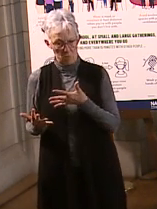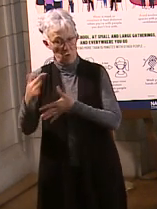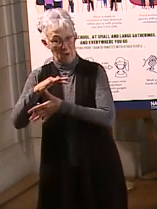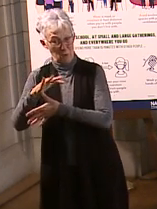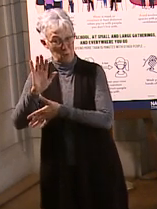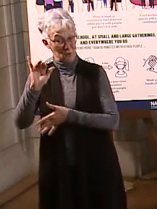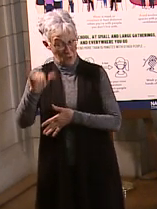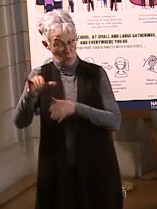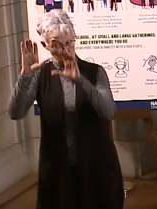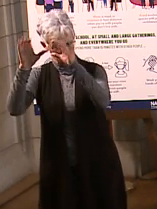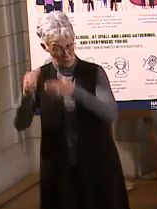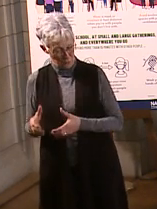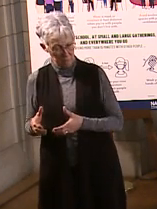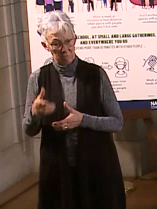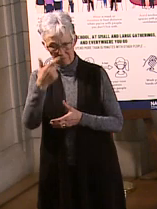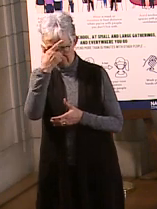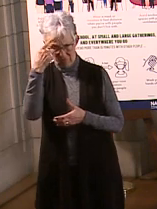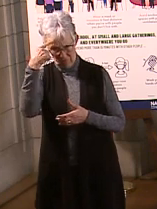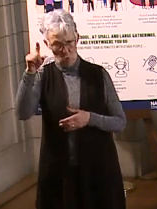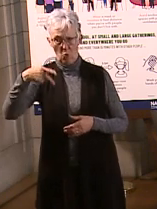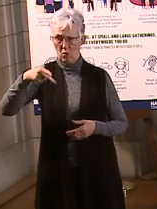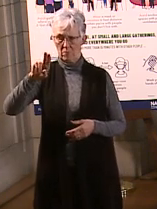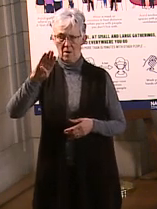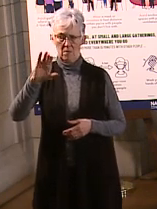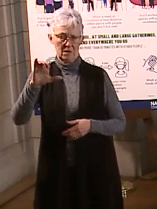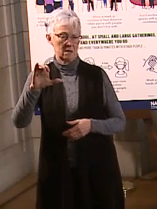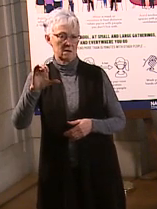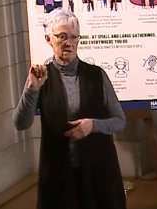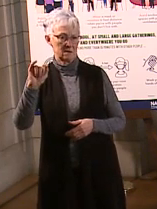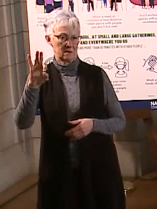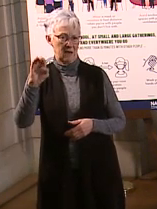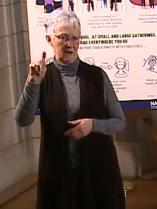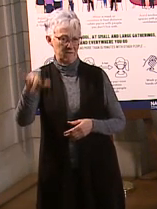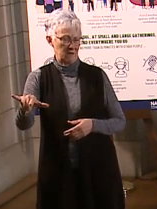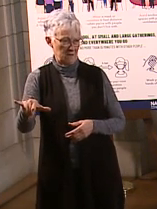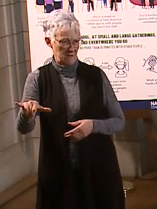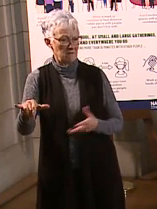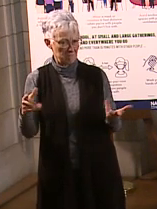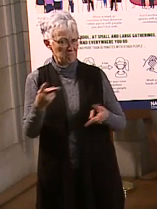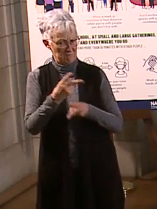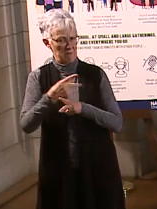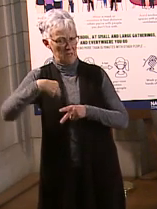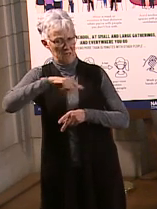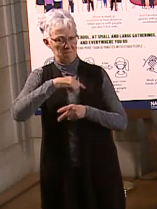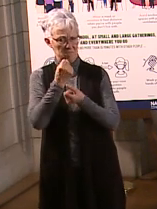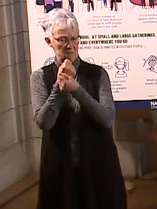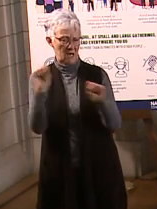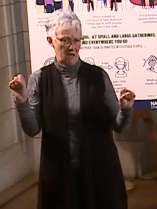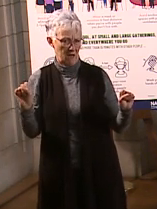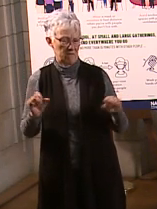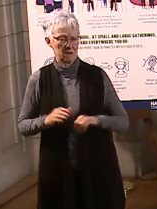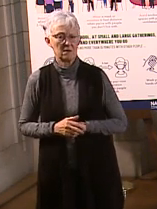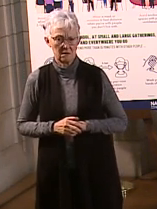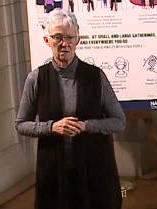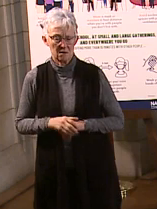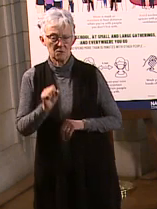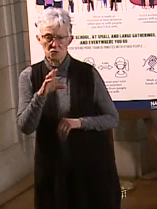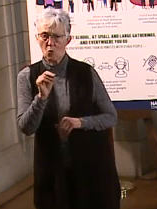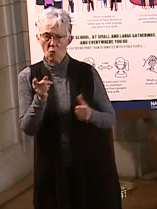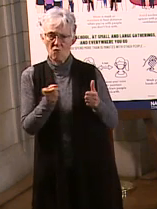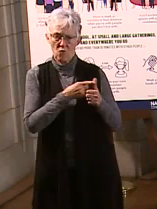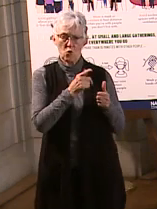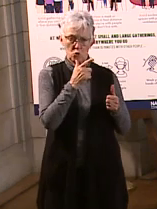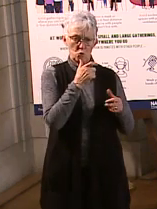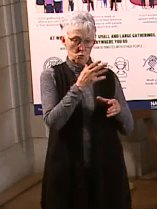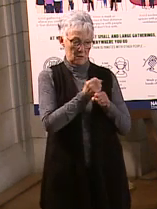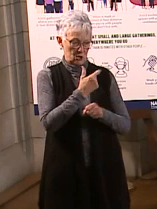and why they're in Phase 1B right behind when we're talking about 65-year-olds and 75-year-olds, and those are the first people that should be